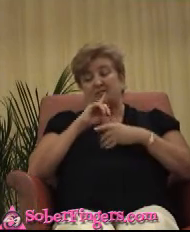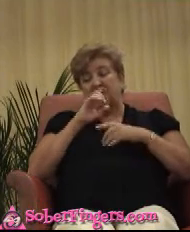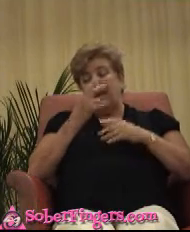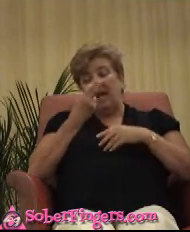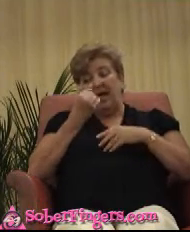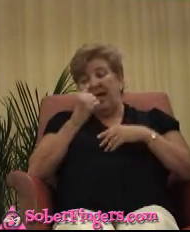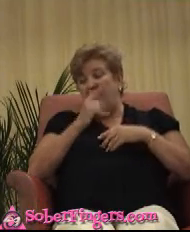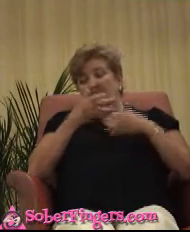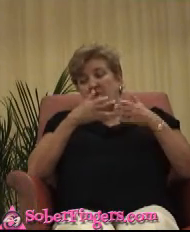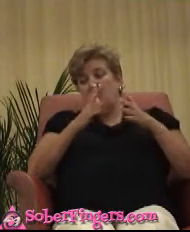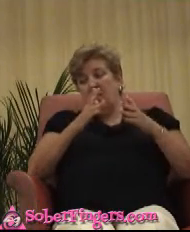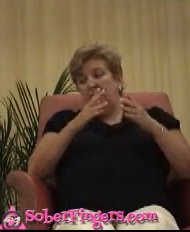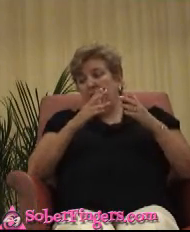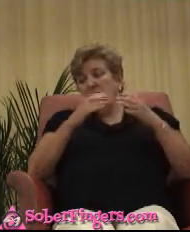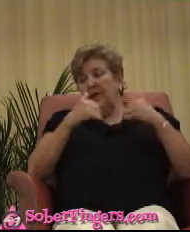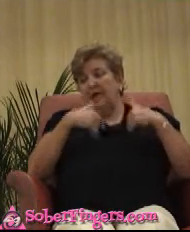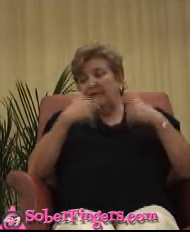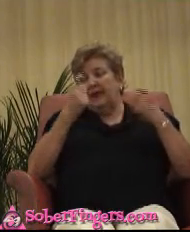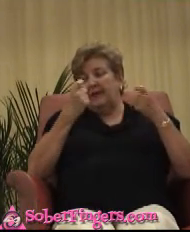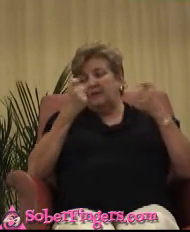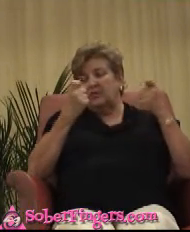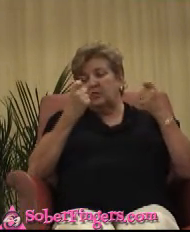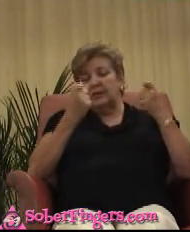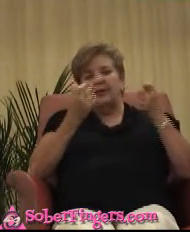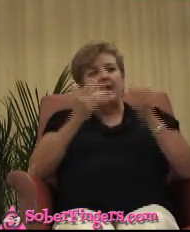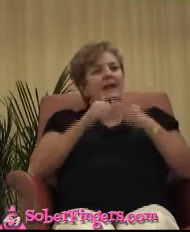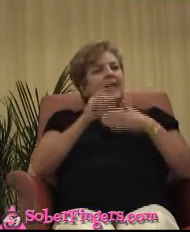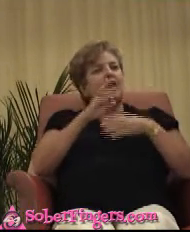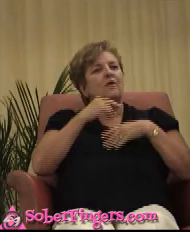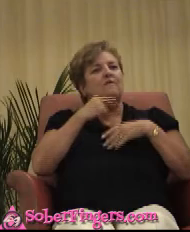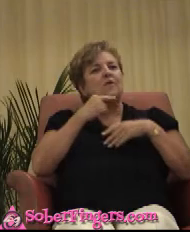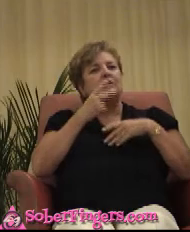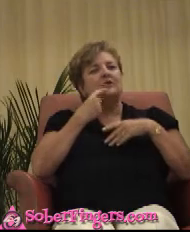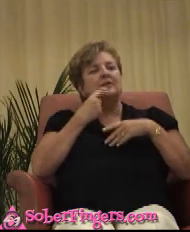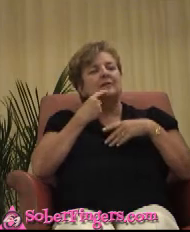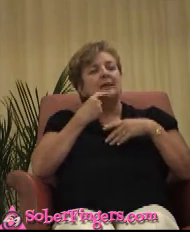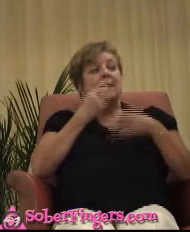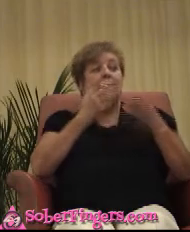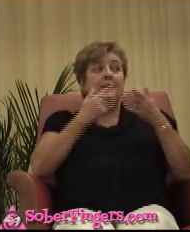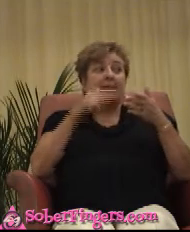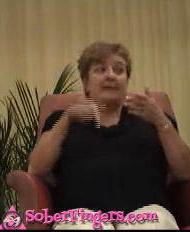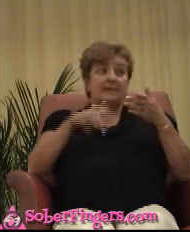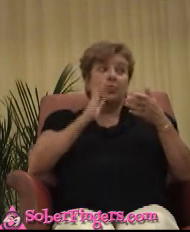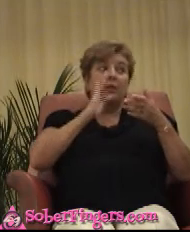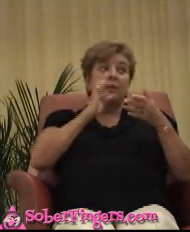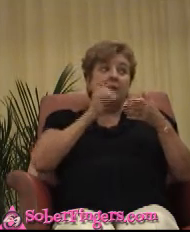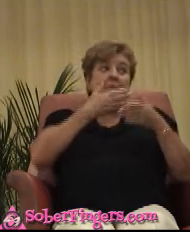And again came that soft voice, and she said it might be the best one we ever had. Wow.